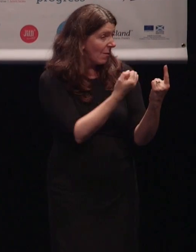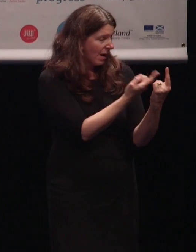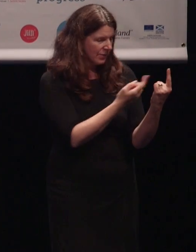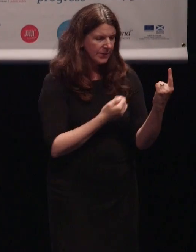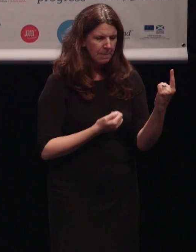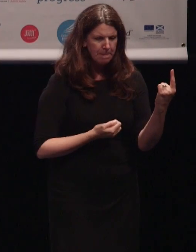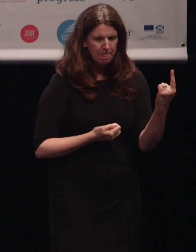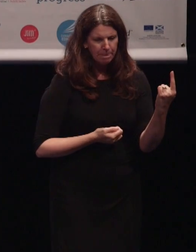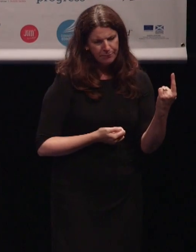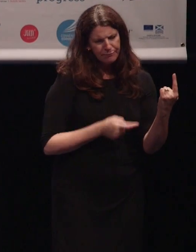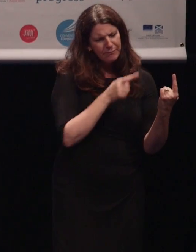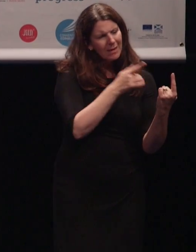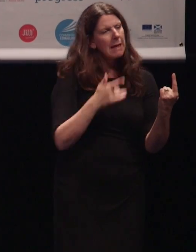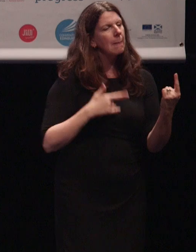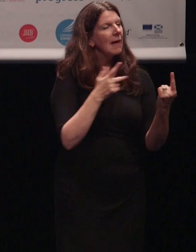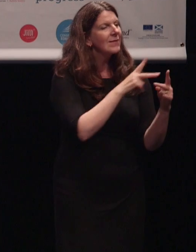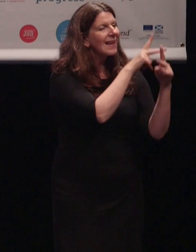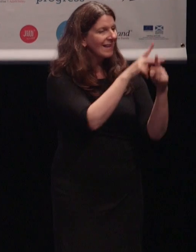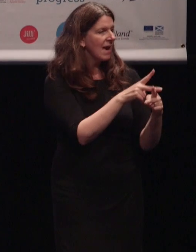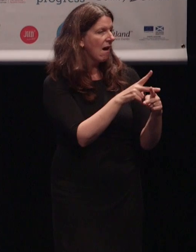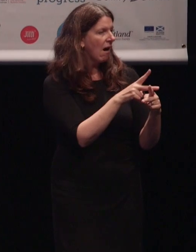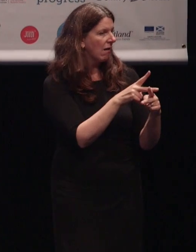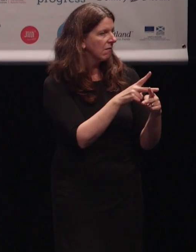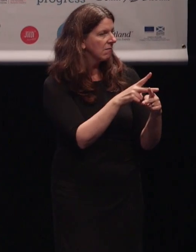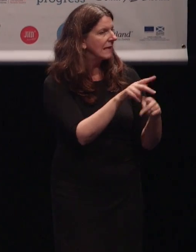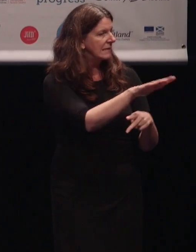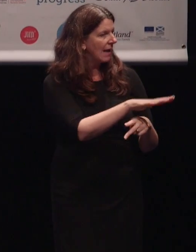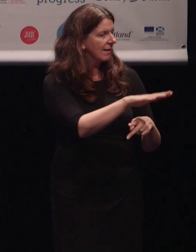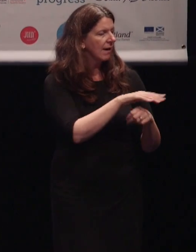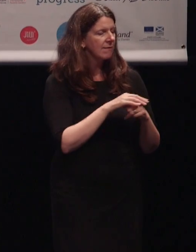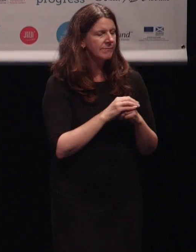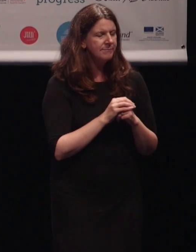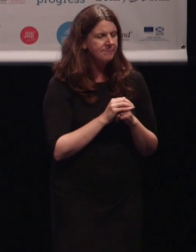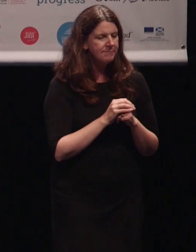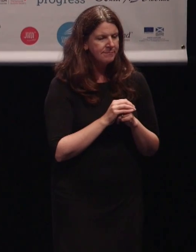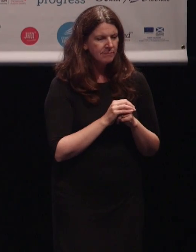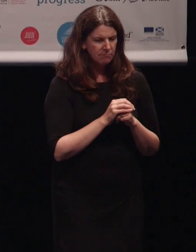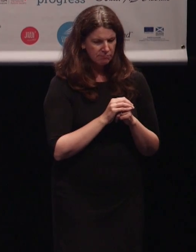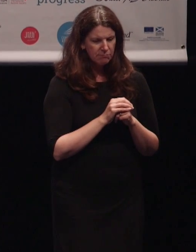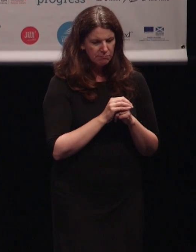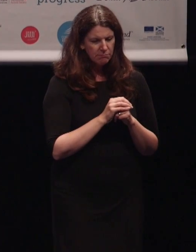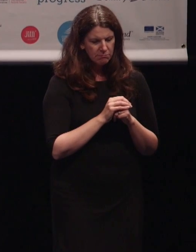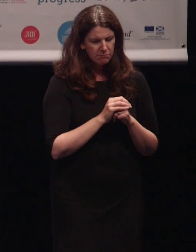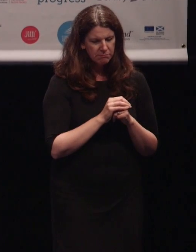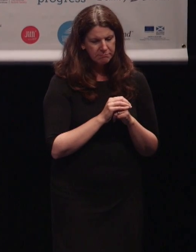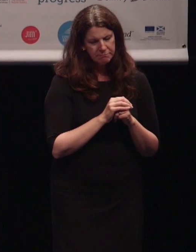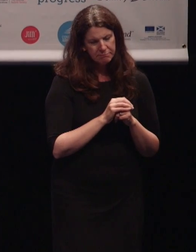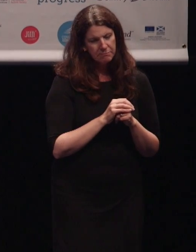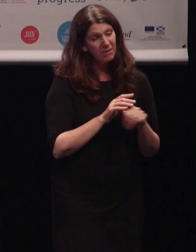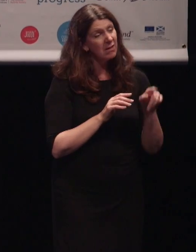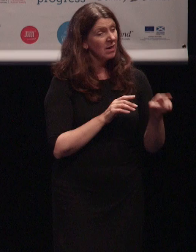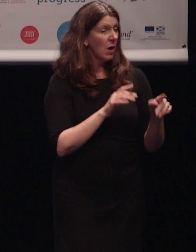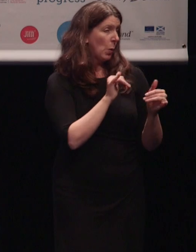in a care setting, and he was this kind of person that you sometimes meet with